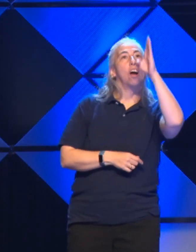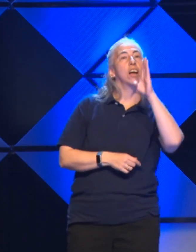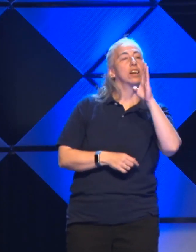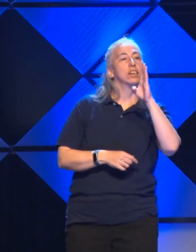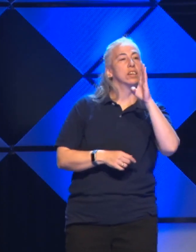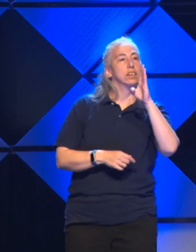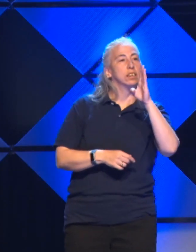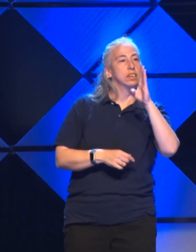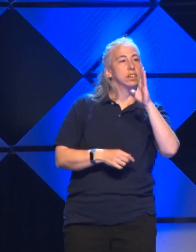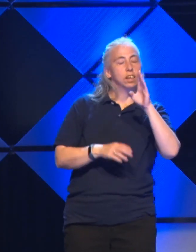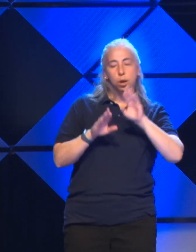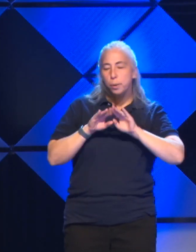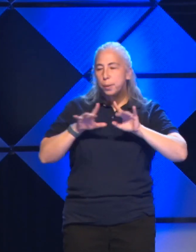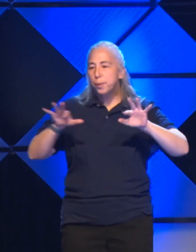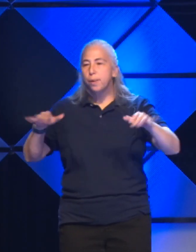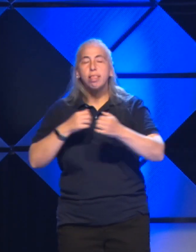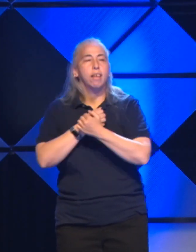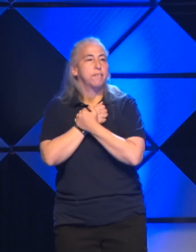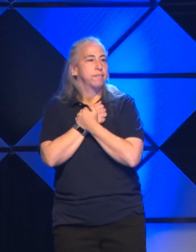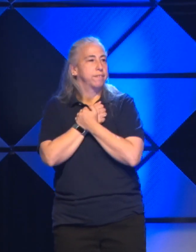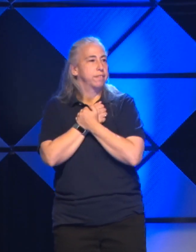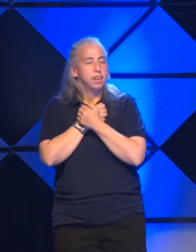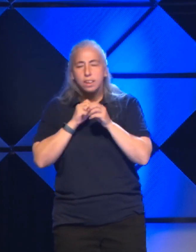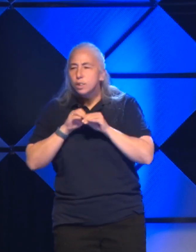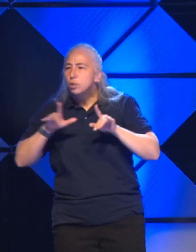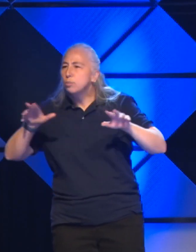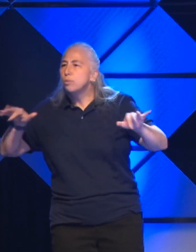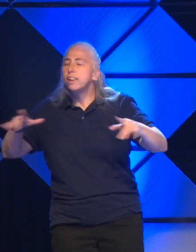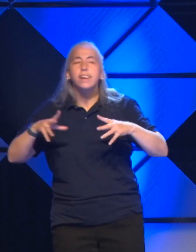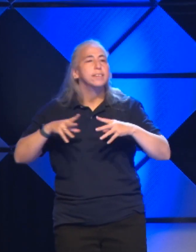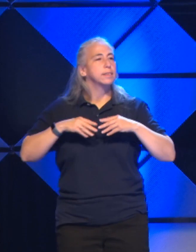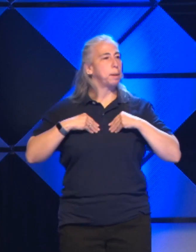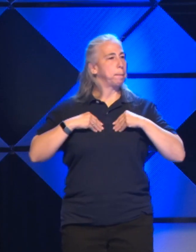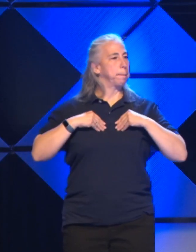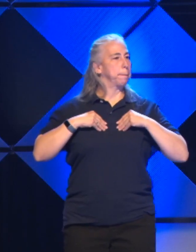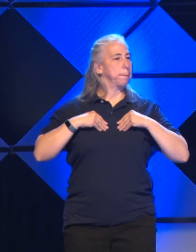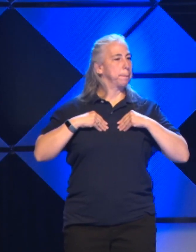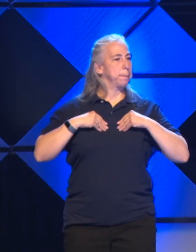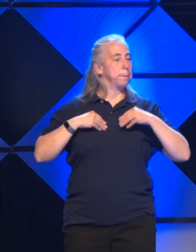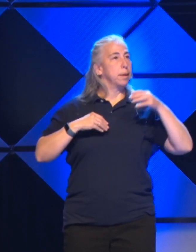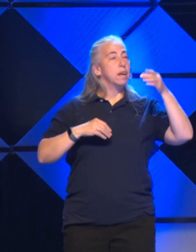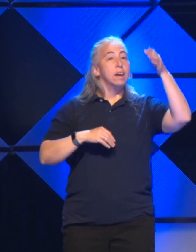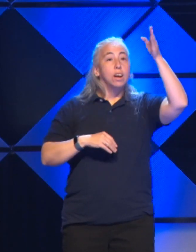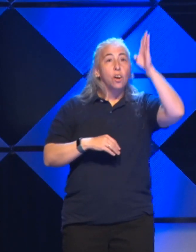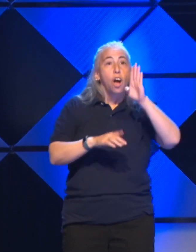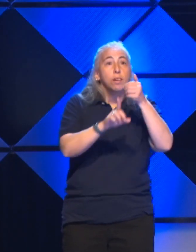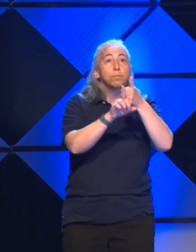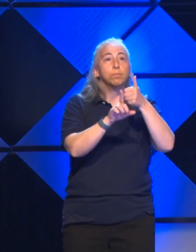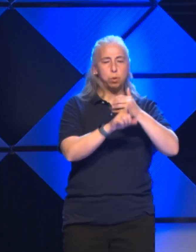of acceptance. He's a God that he was willing to step down from heaven